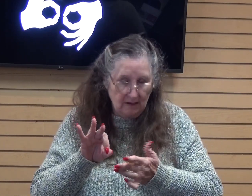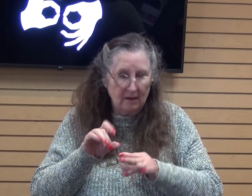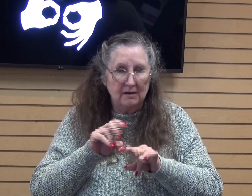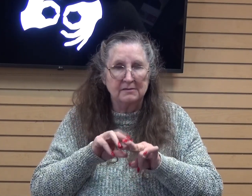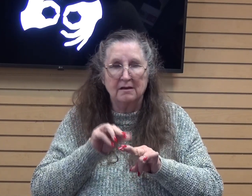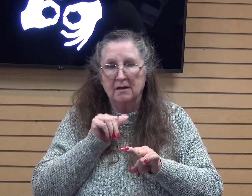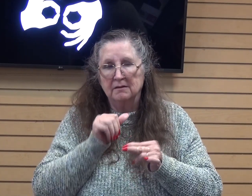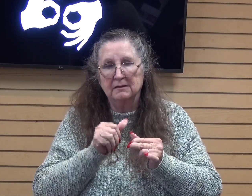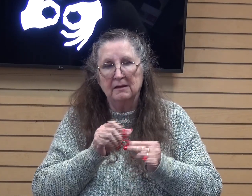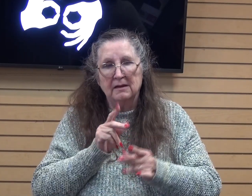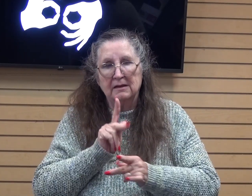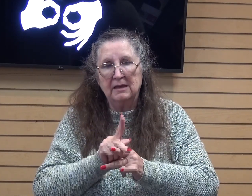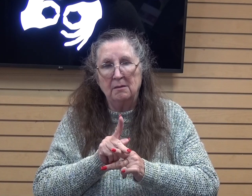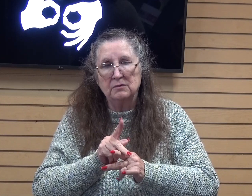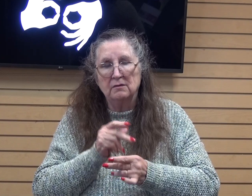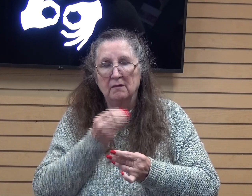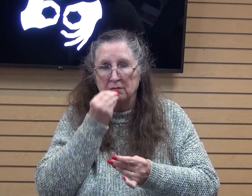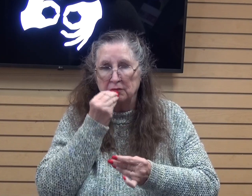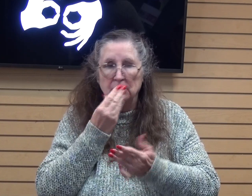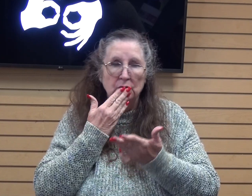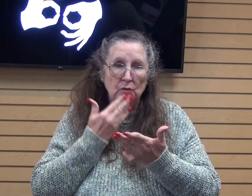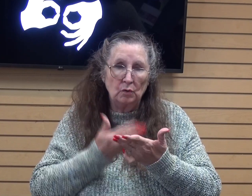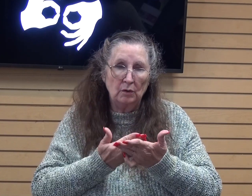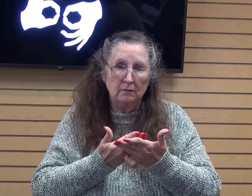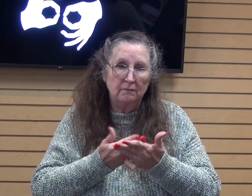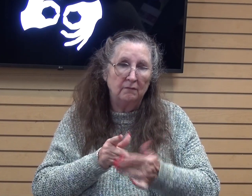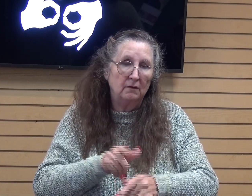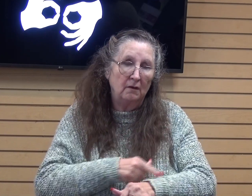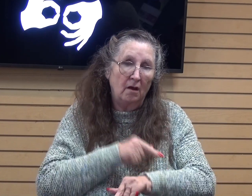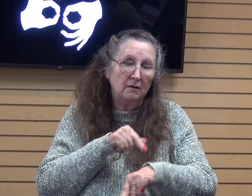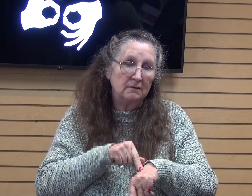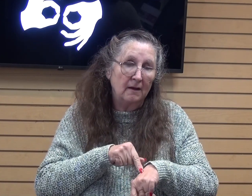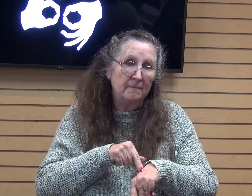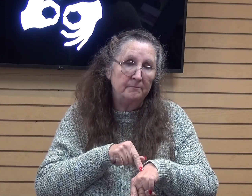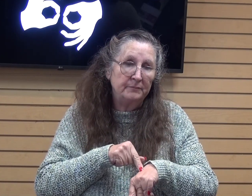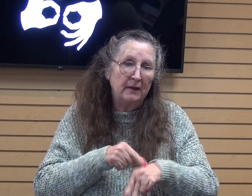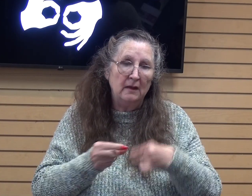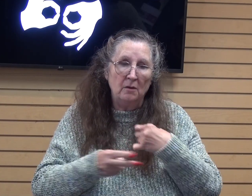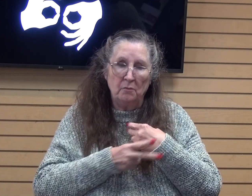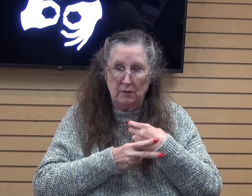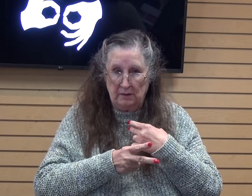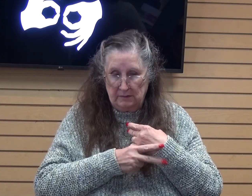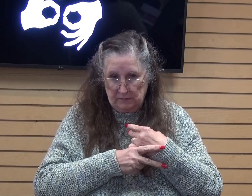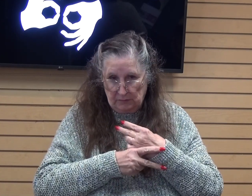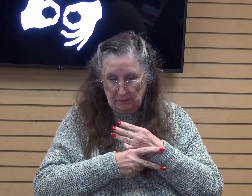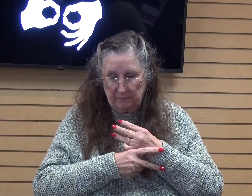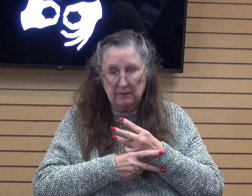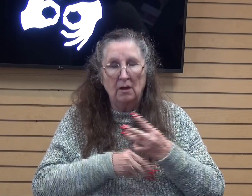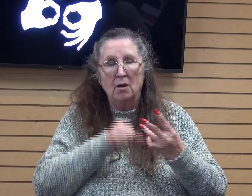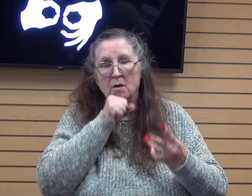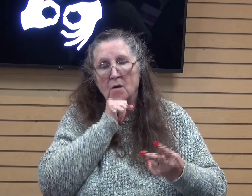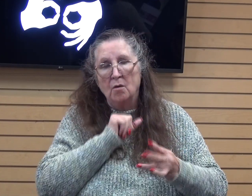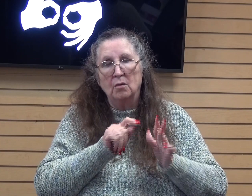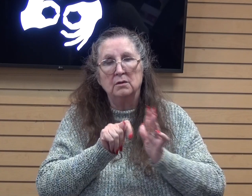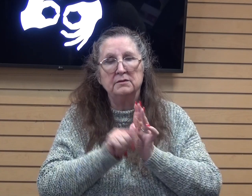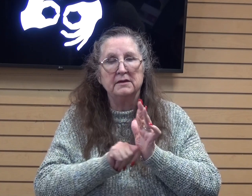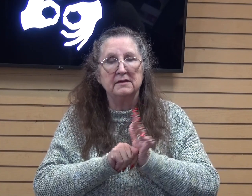spoiling. So you see, as a preservative, the Old Testament uses salt as a metaphor for